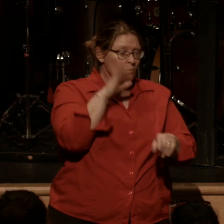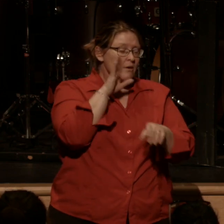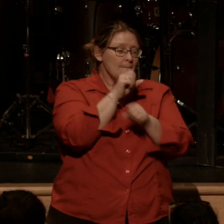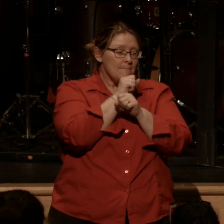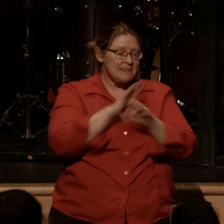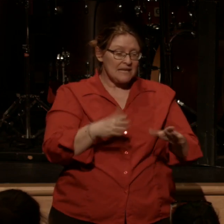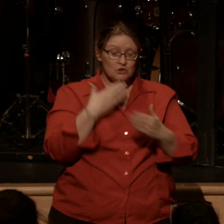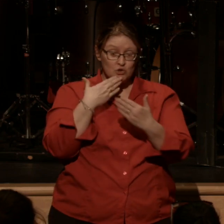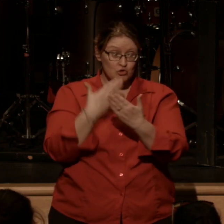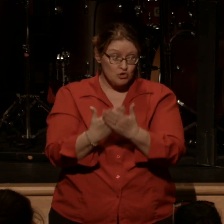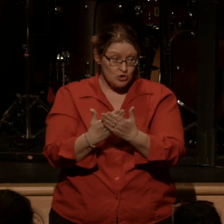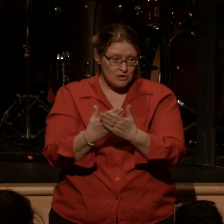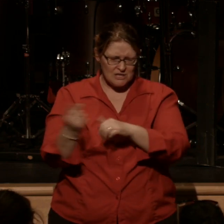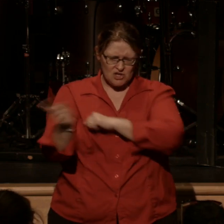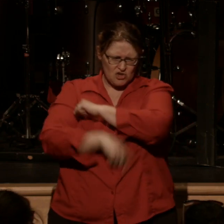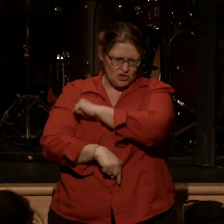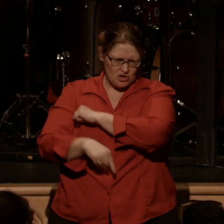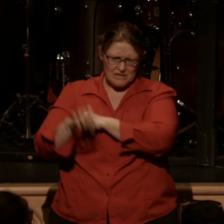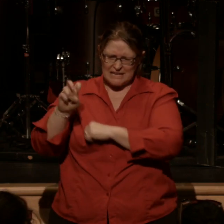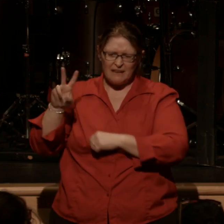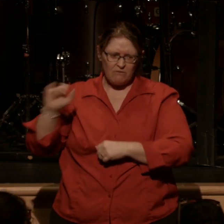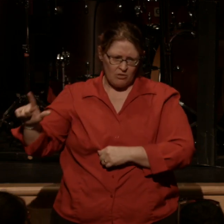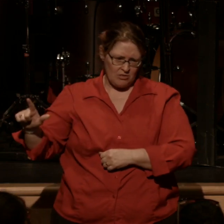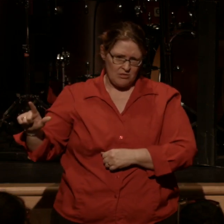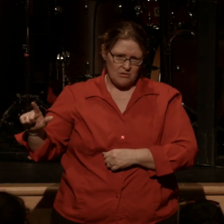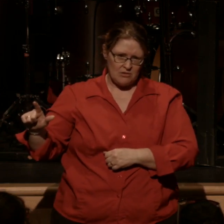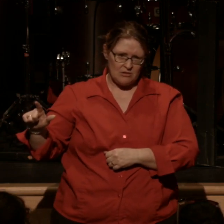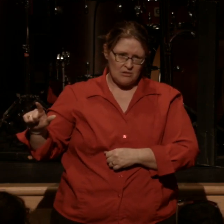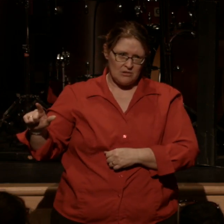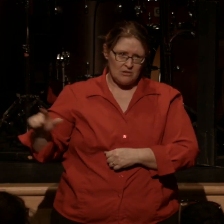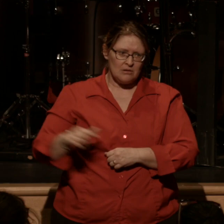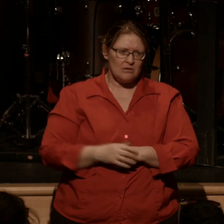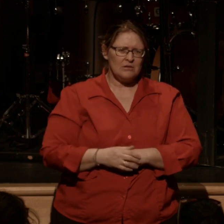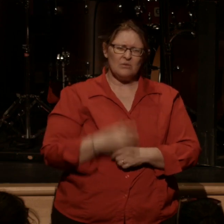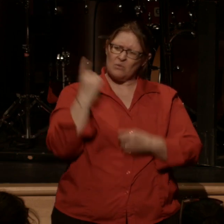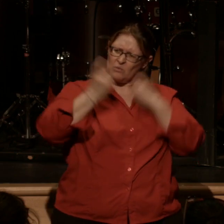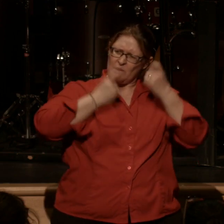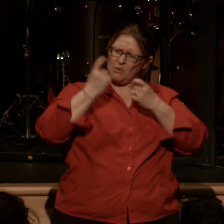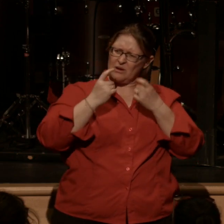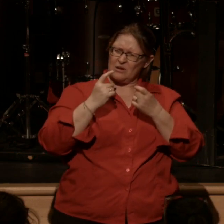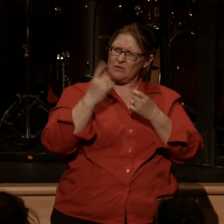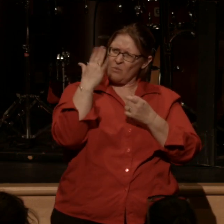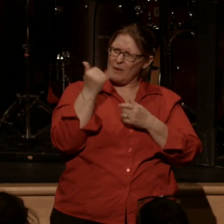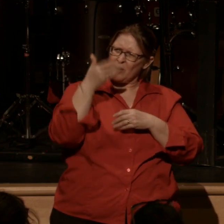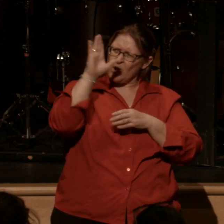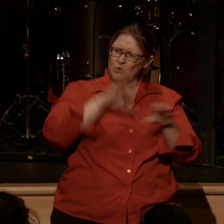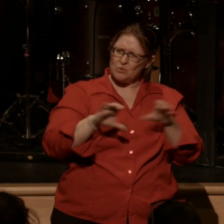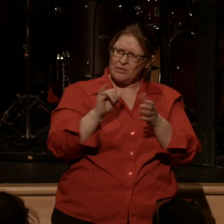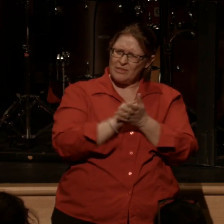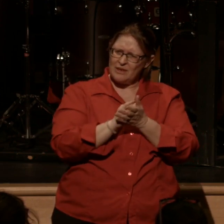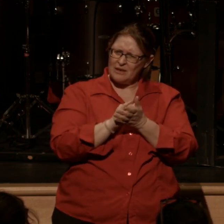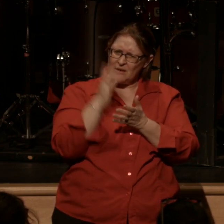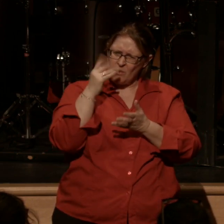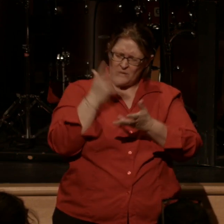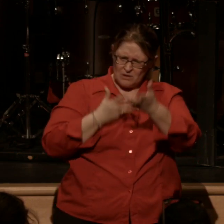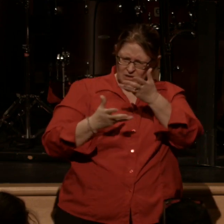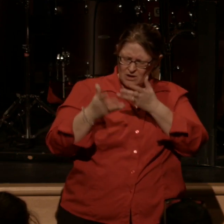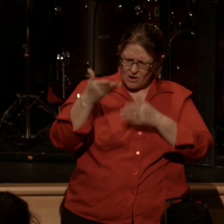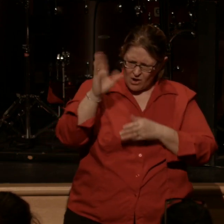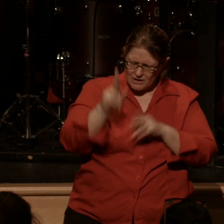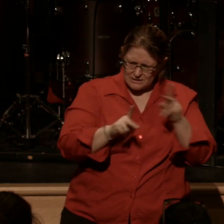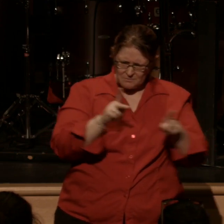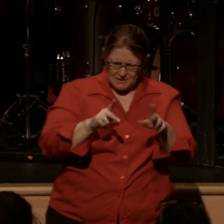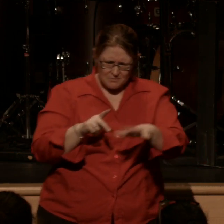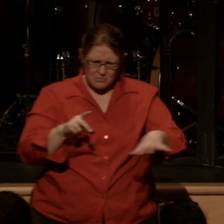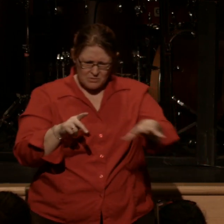bless good and curse the evil. And maybe we wonder, well, why would God do that? Why would he interact with God's people, Israel,